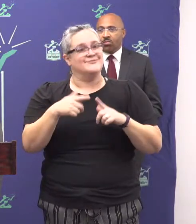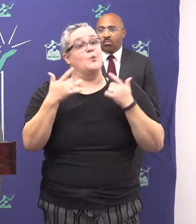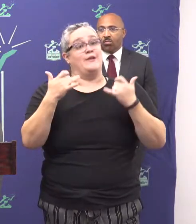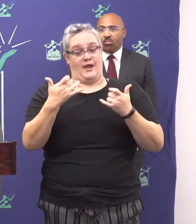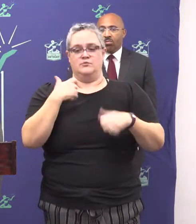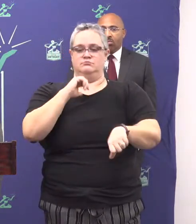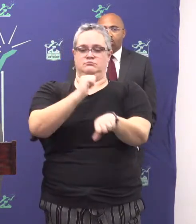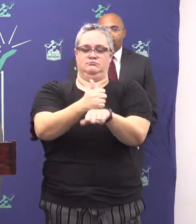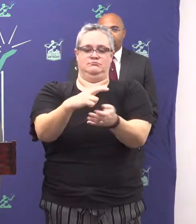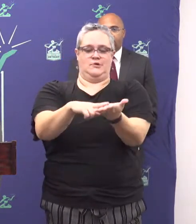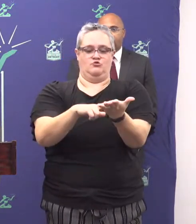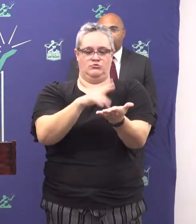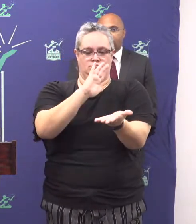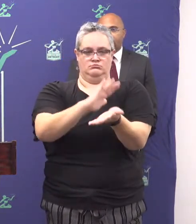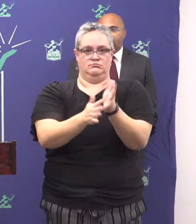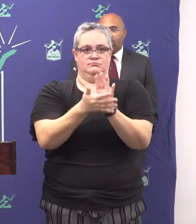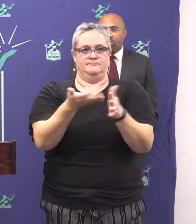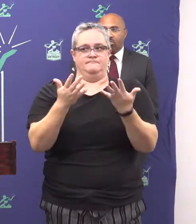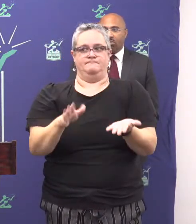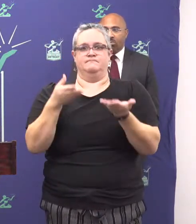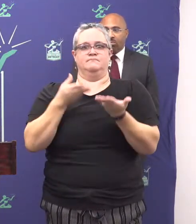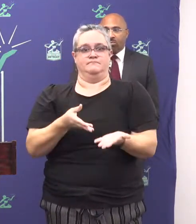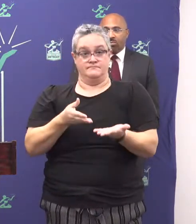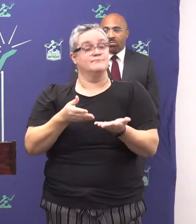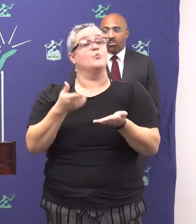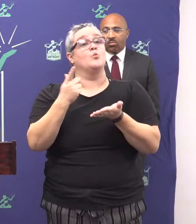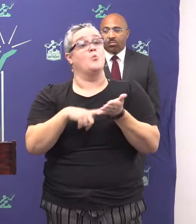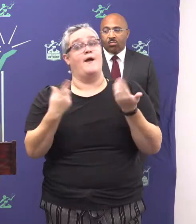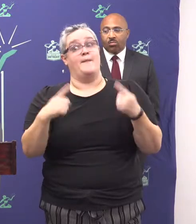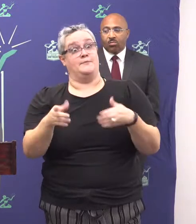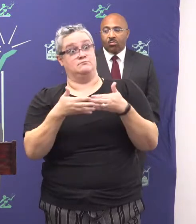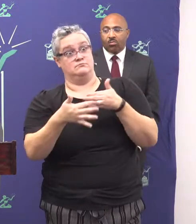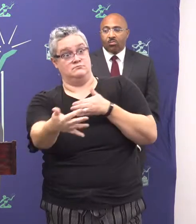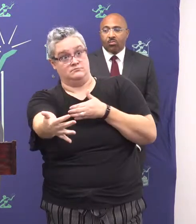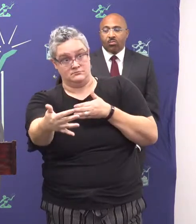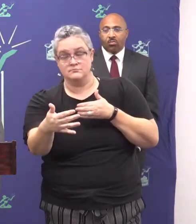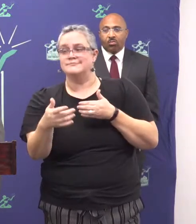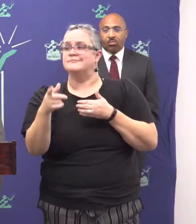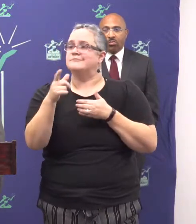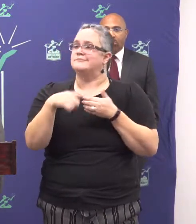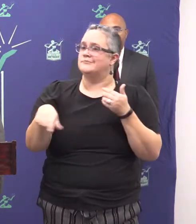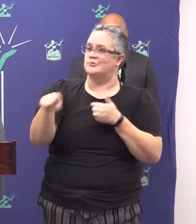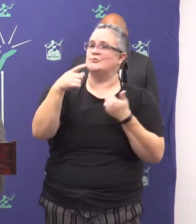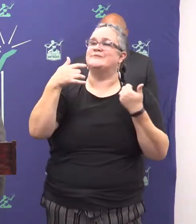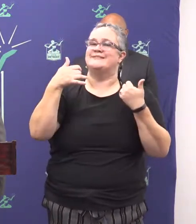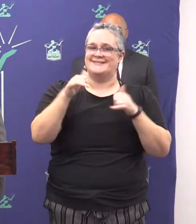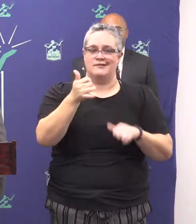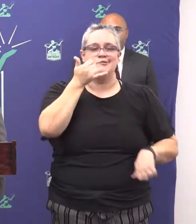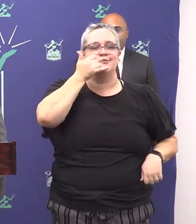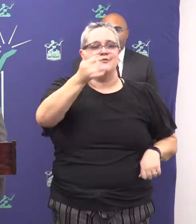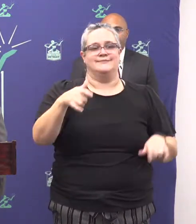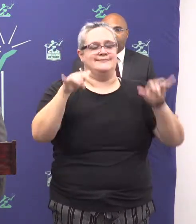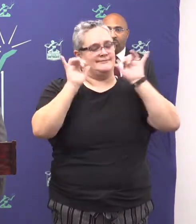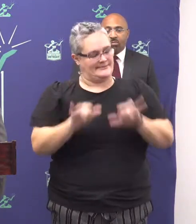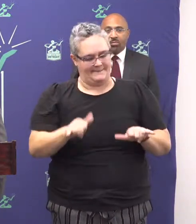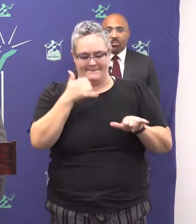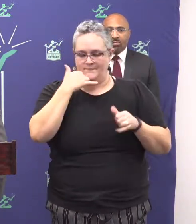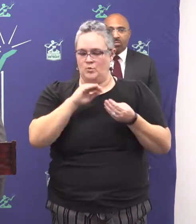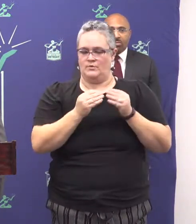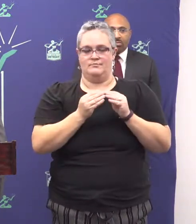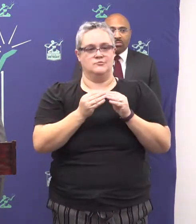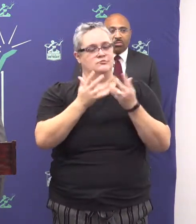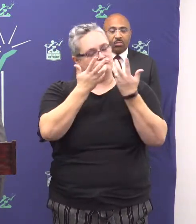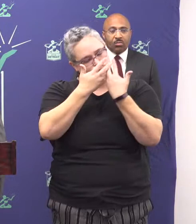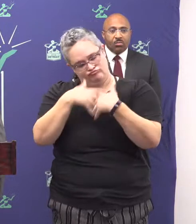contract in place. So here is what is going to happen. You are still going to dial the same phone number. It's going to be